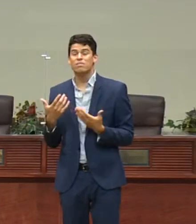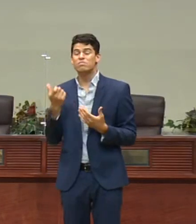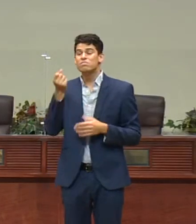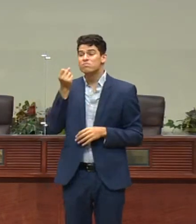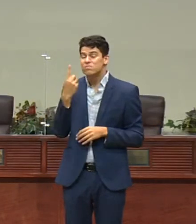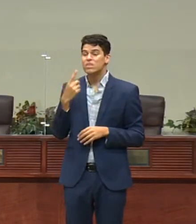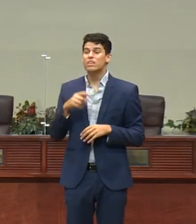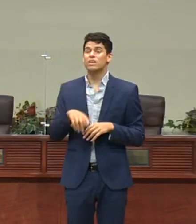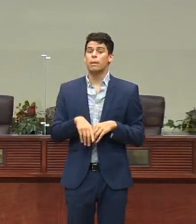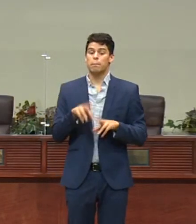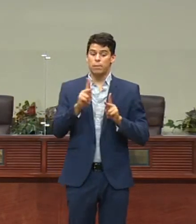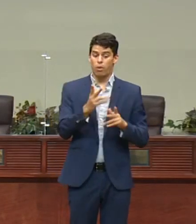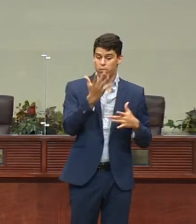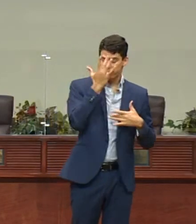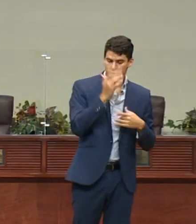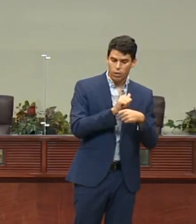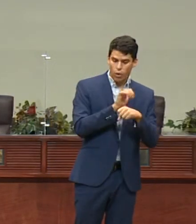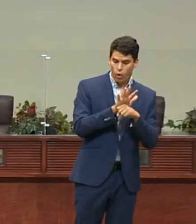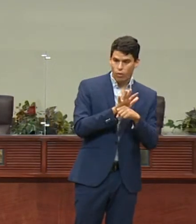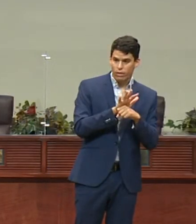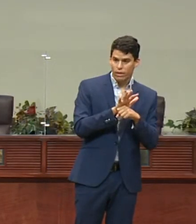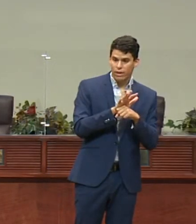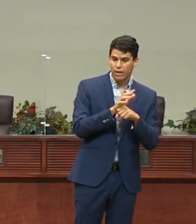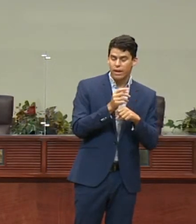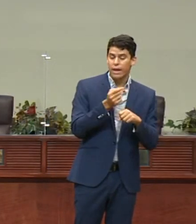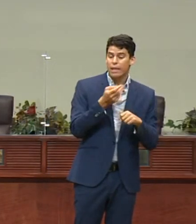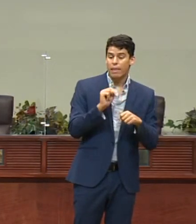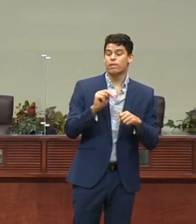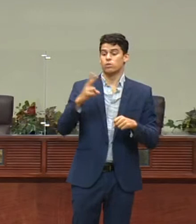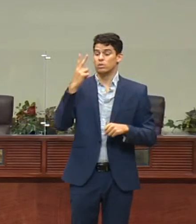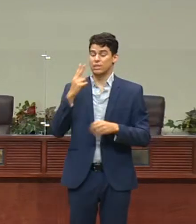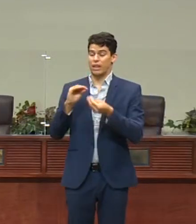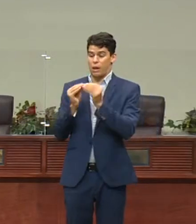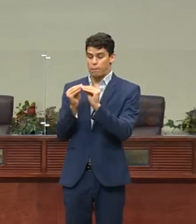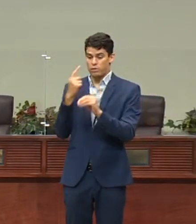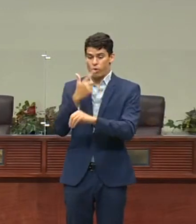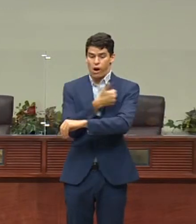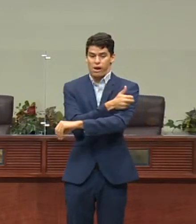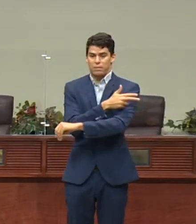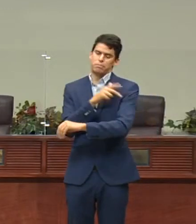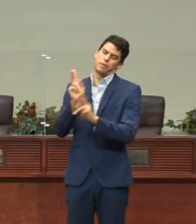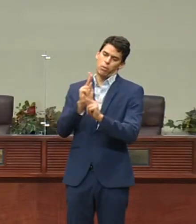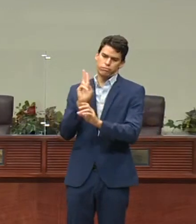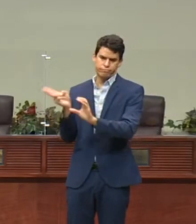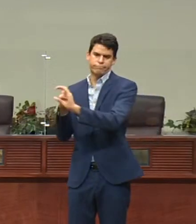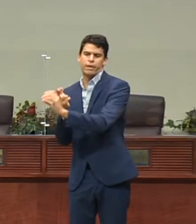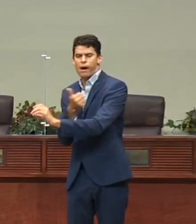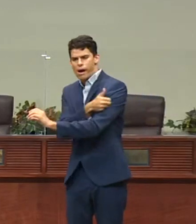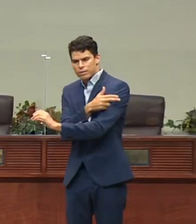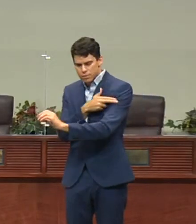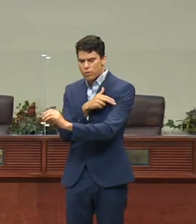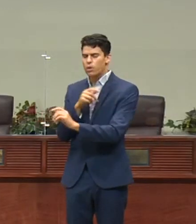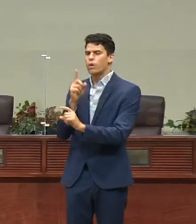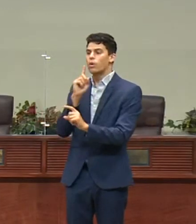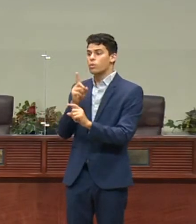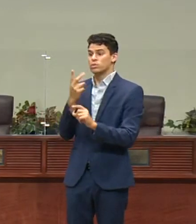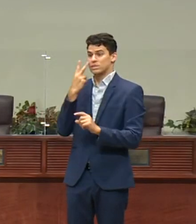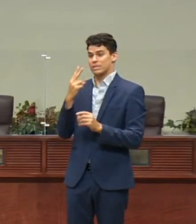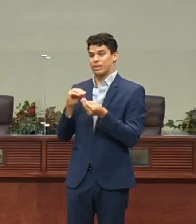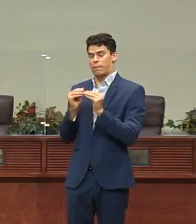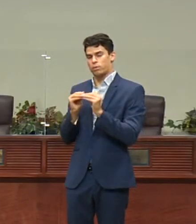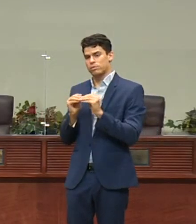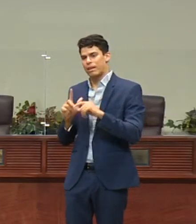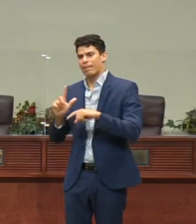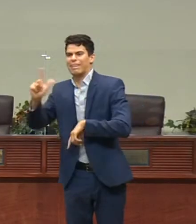after cases decrease, and we are not there yet. So We should expect that the number of infections are